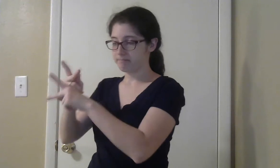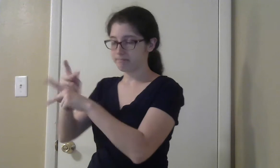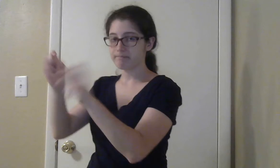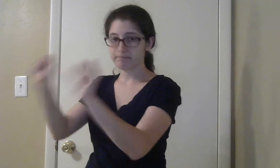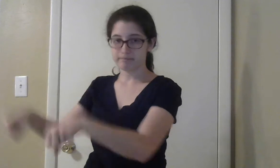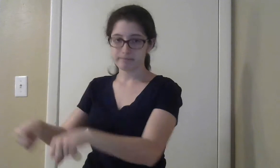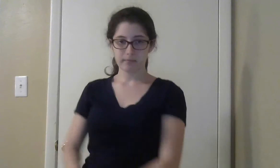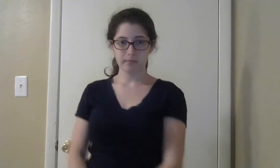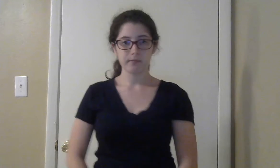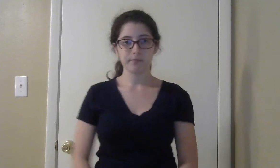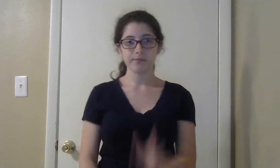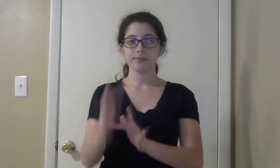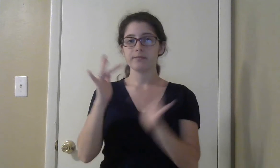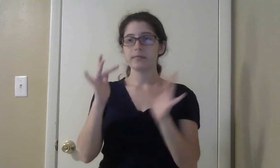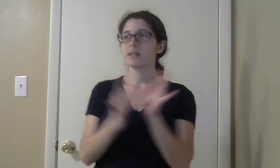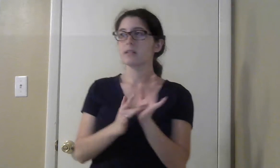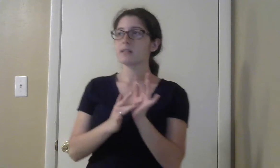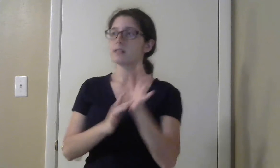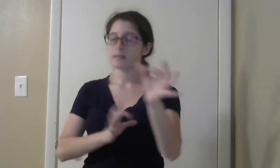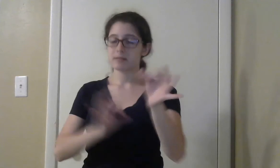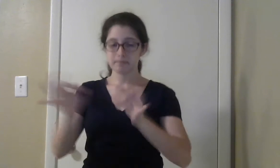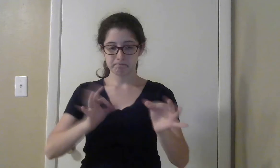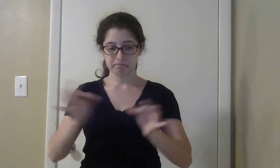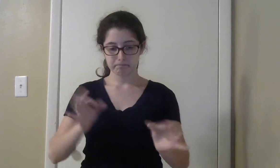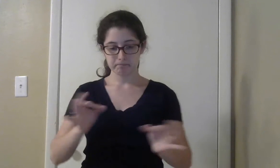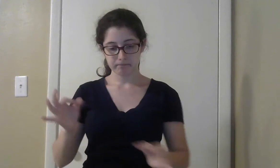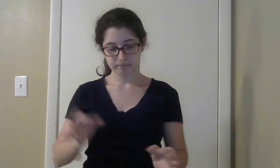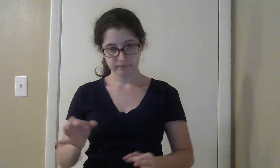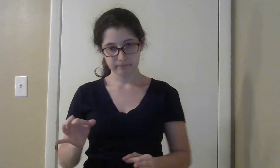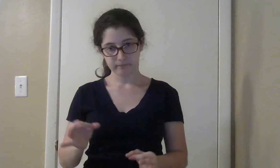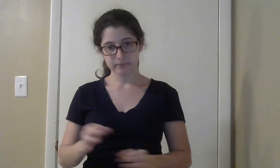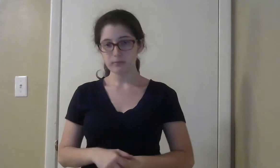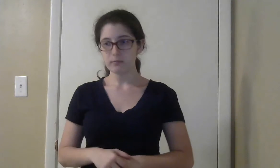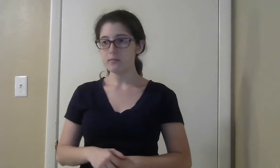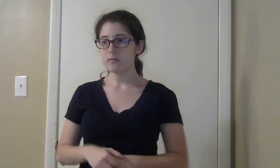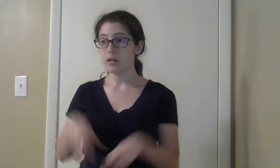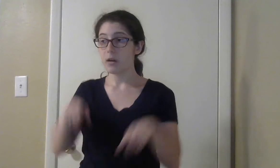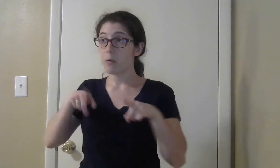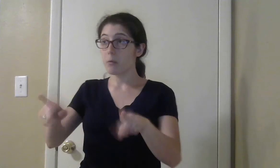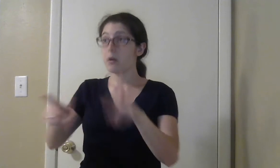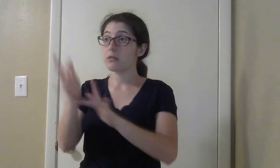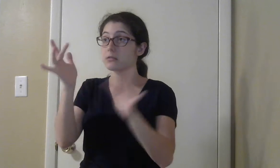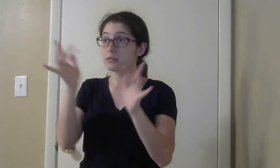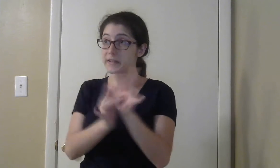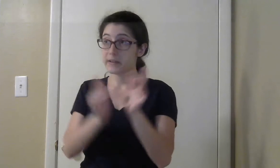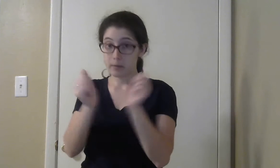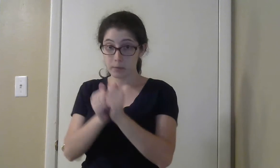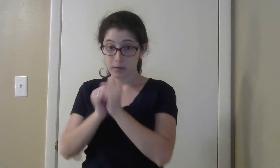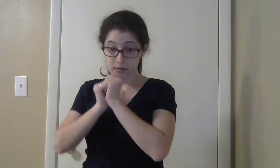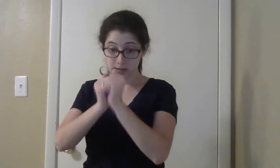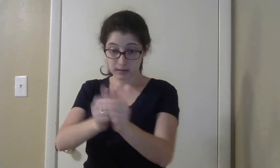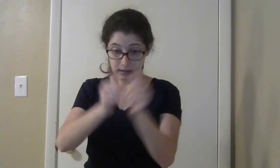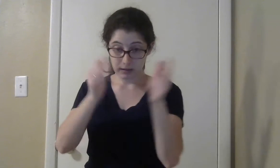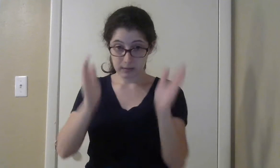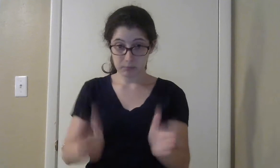are not fasting while he's with them. He's the bridegroom present. We